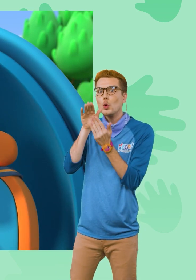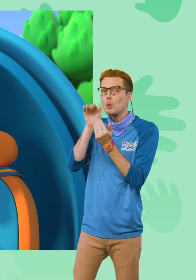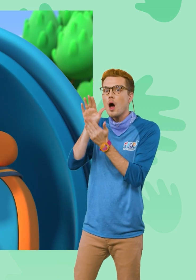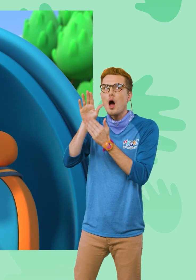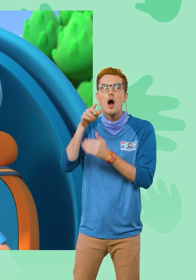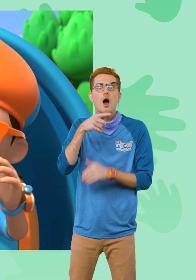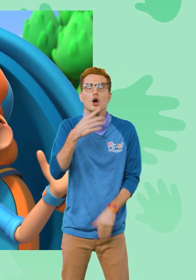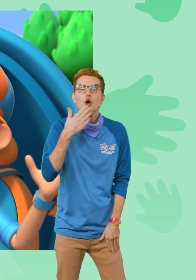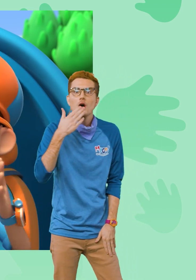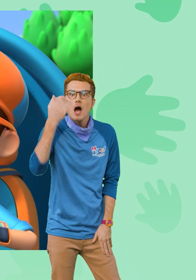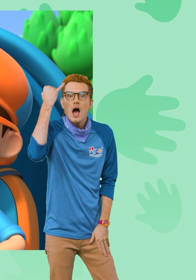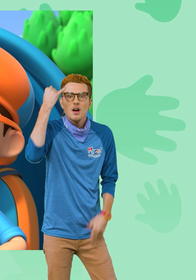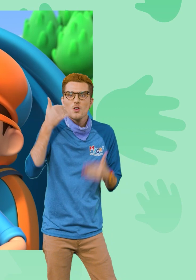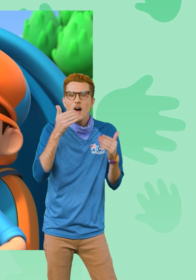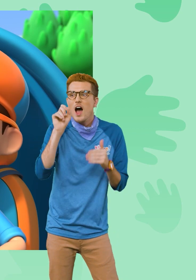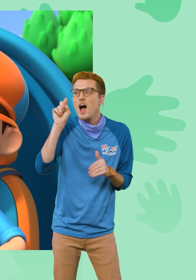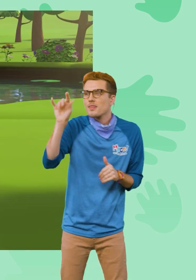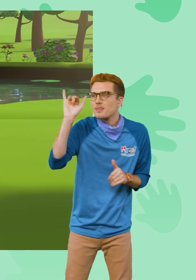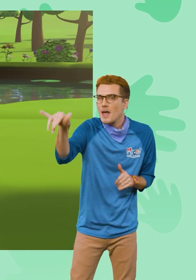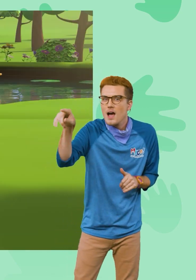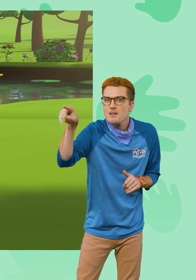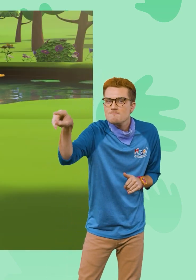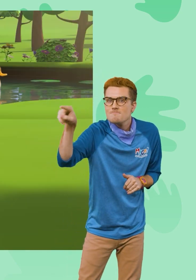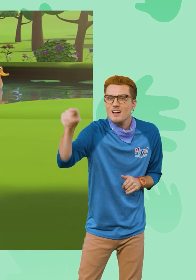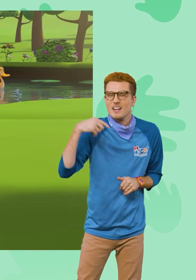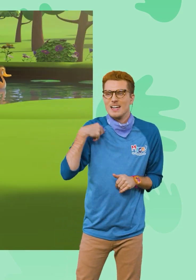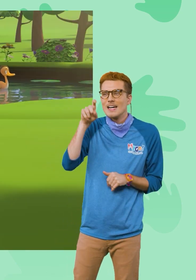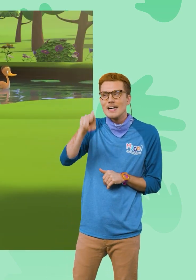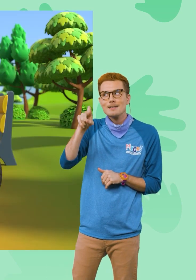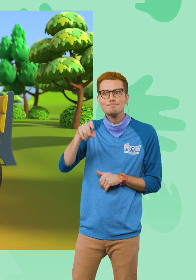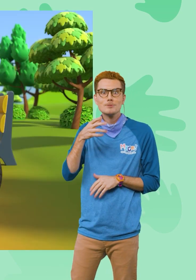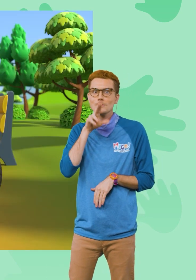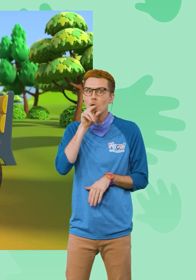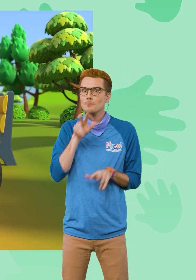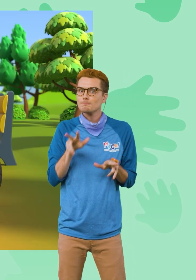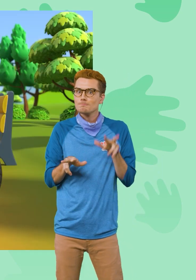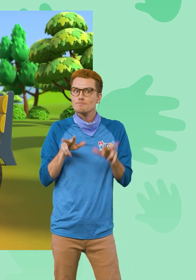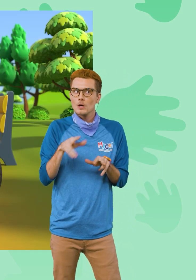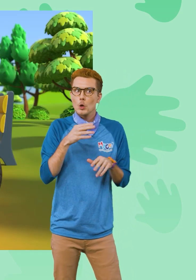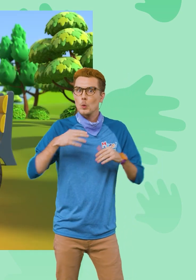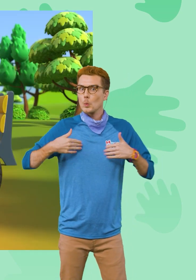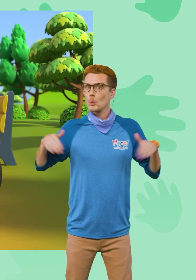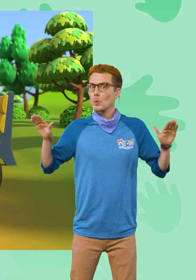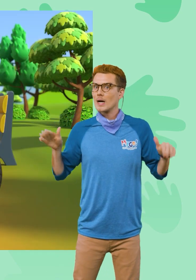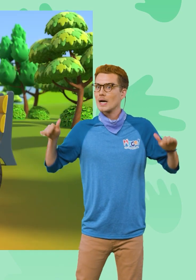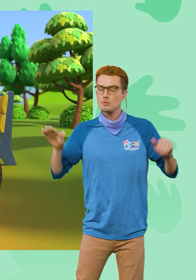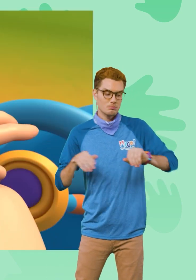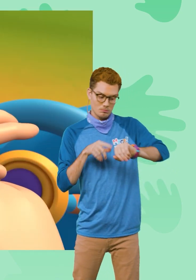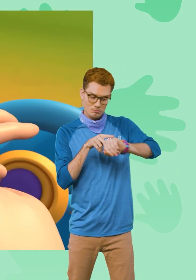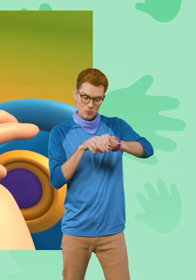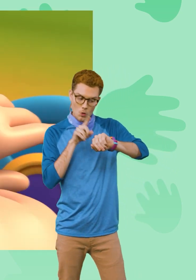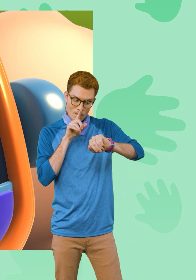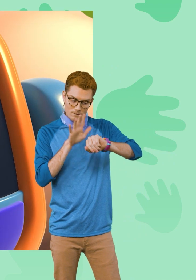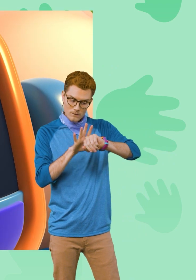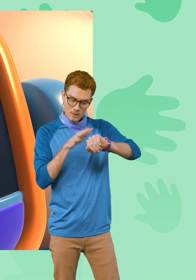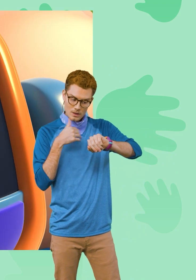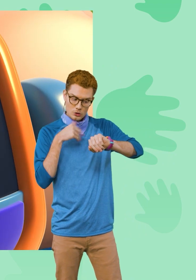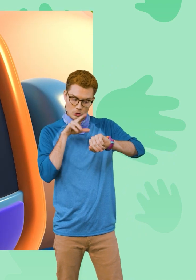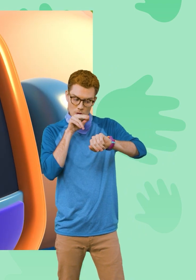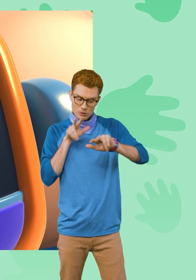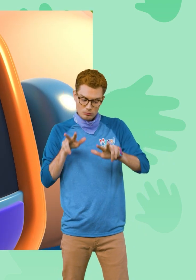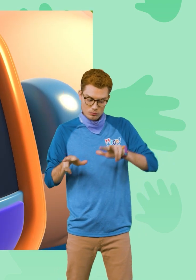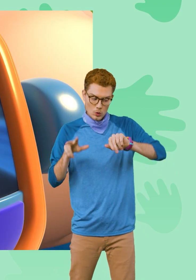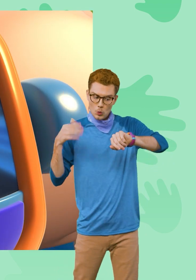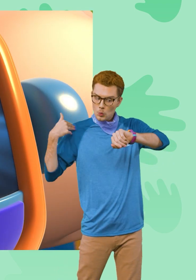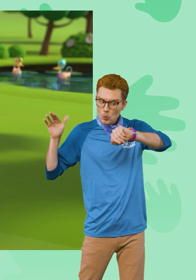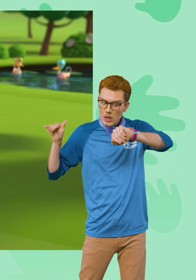float? Good idea. Let's go ask that one. I'm gonna need duck feet and wings. Duck feet,